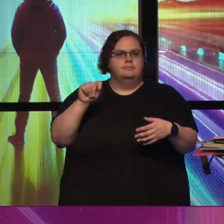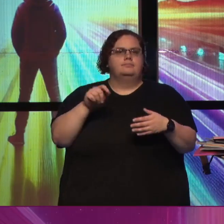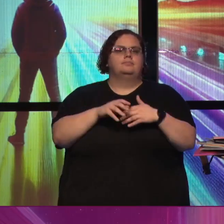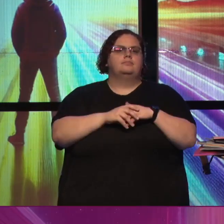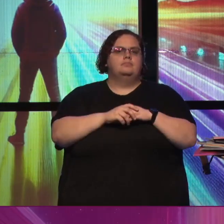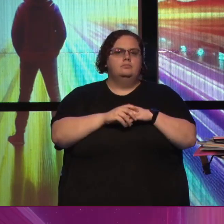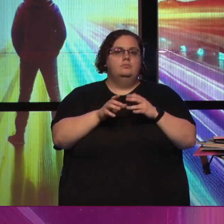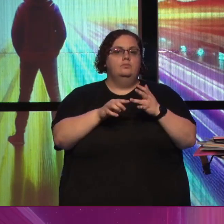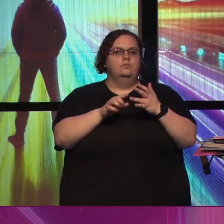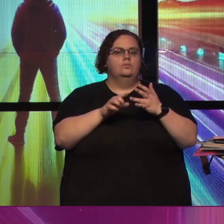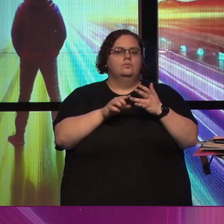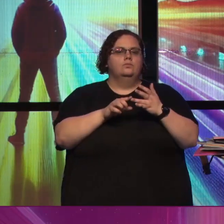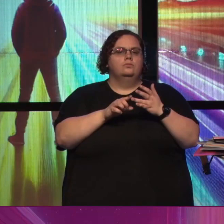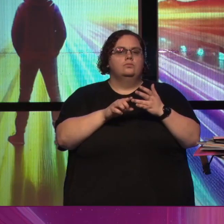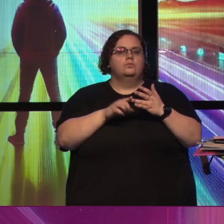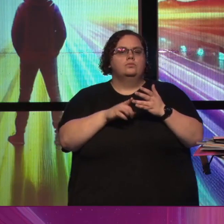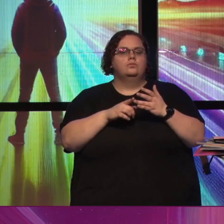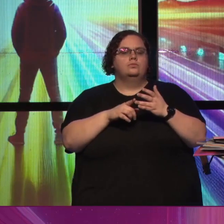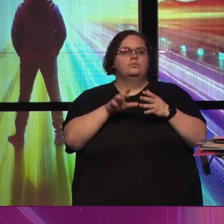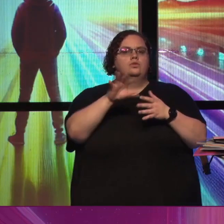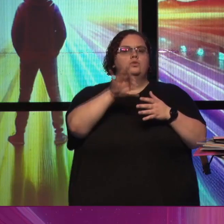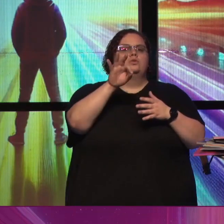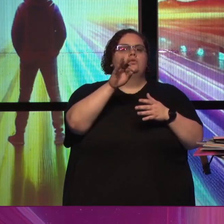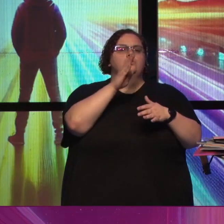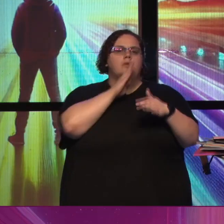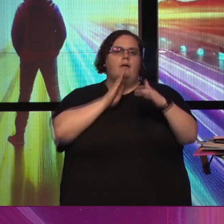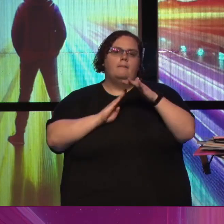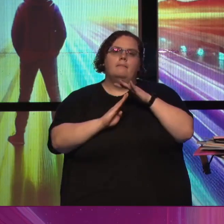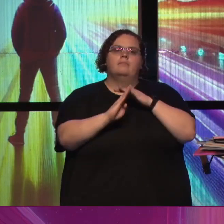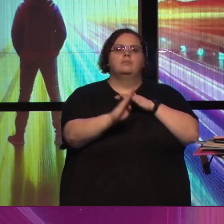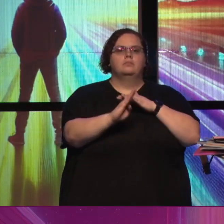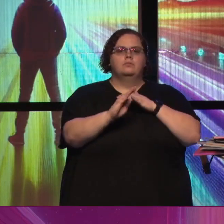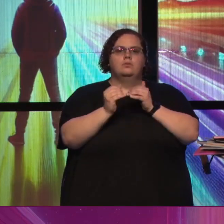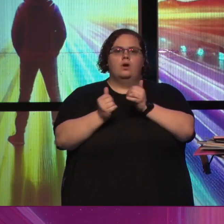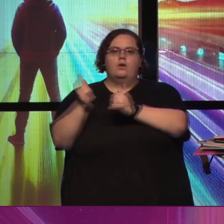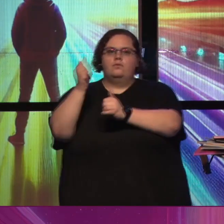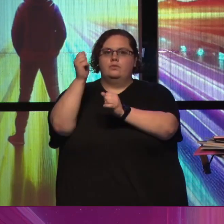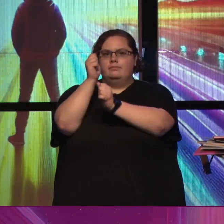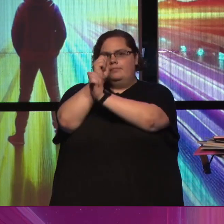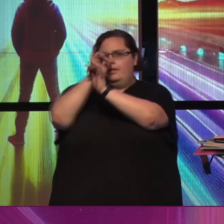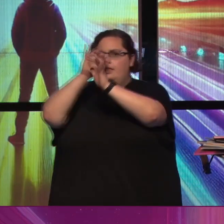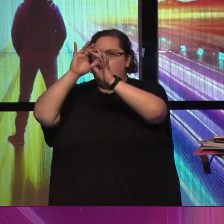authenticity over the allure of image and persona.